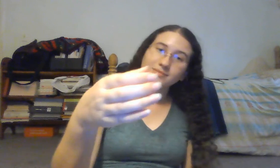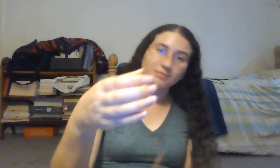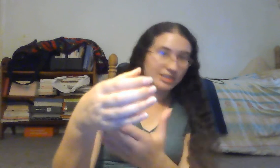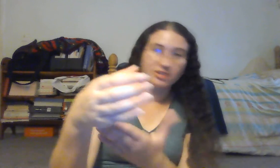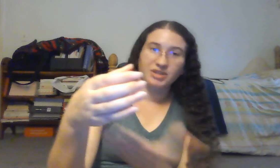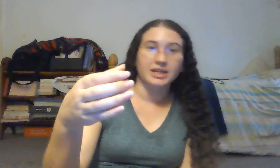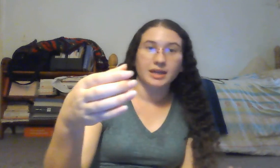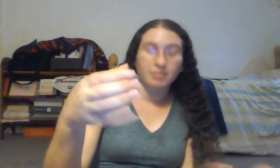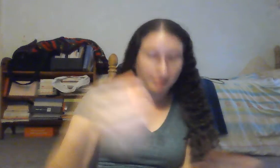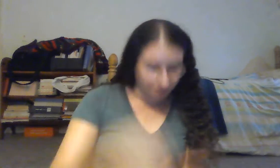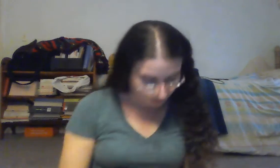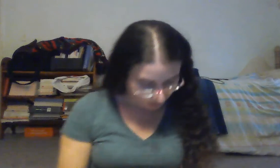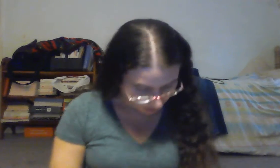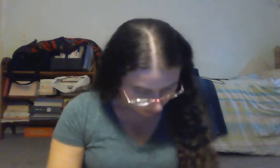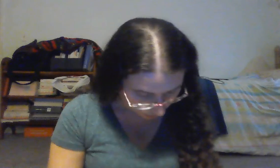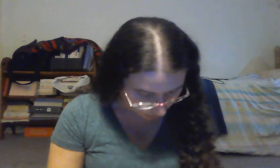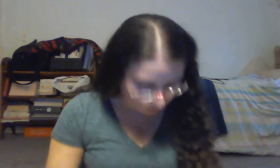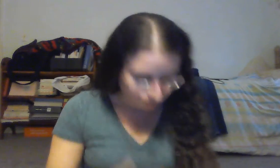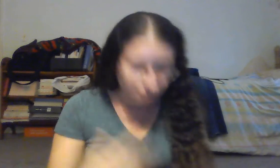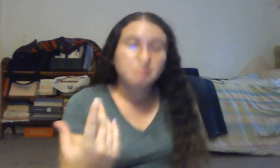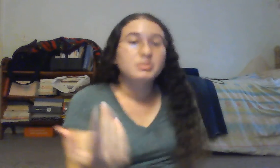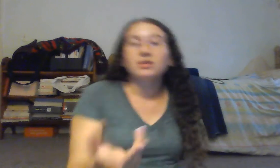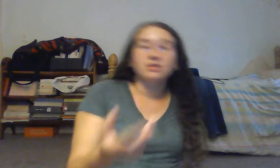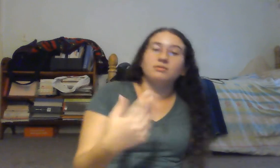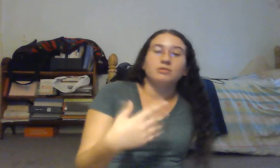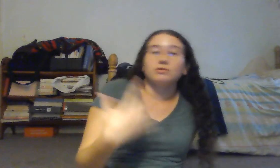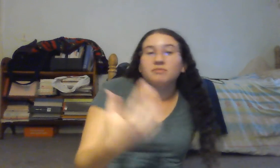Right, it's already in a cup. Or milk you give me.